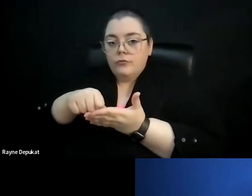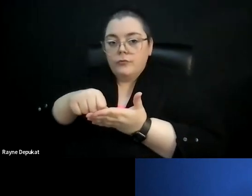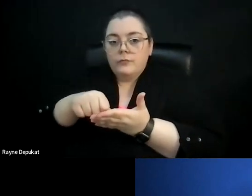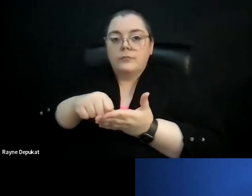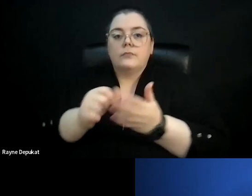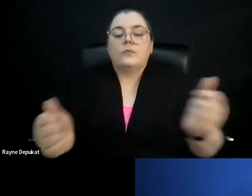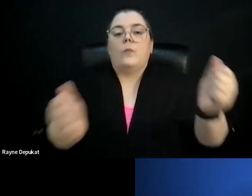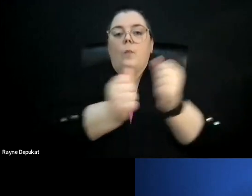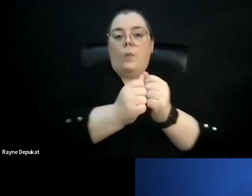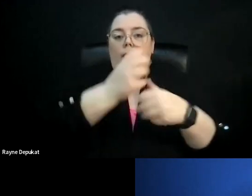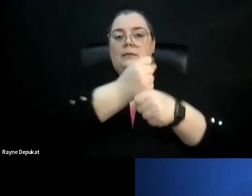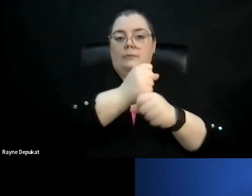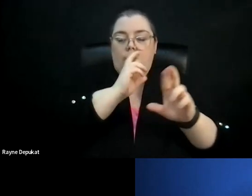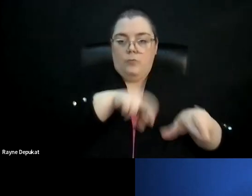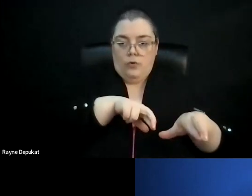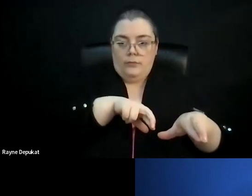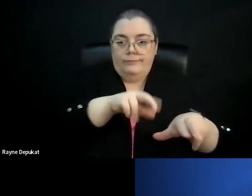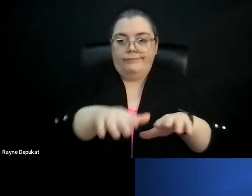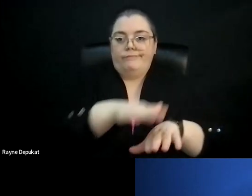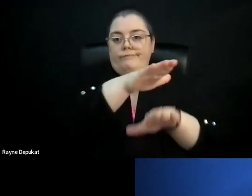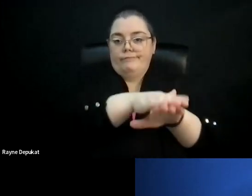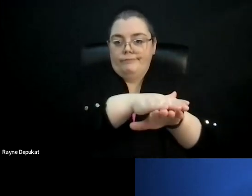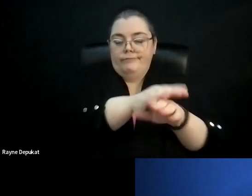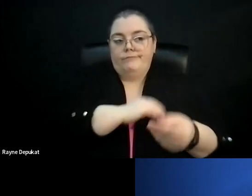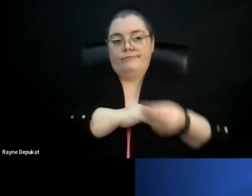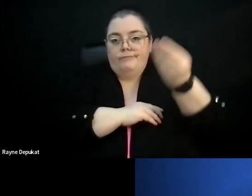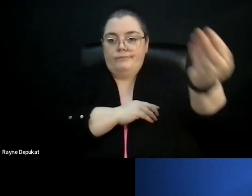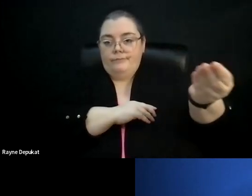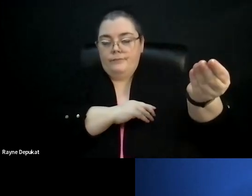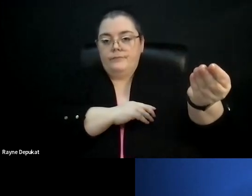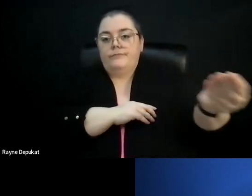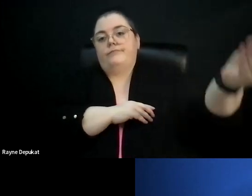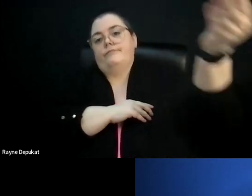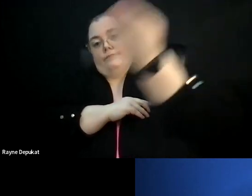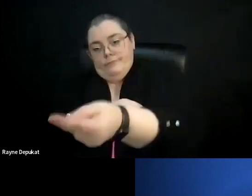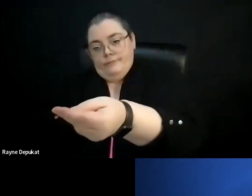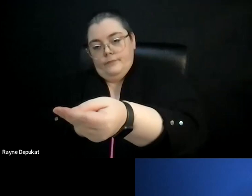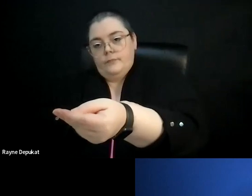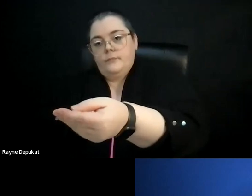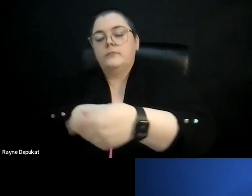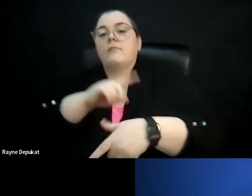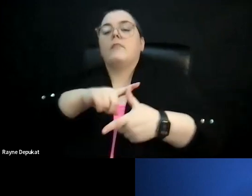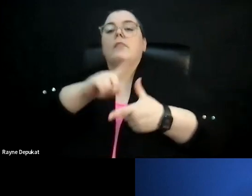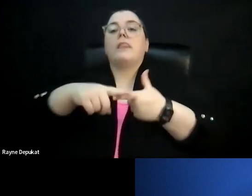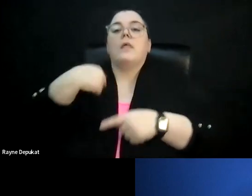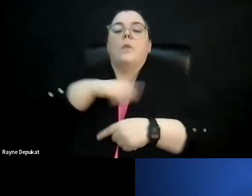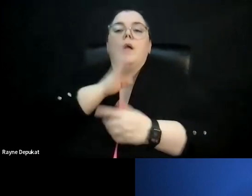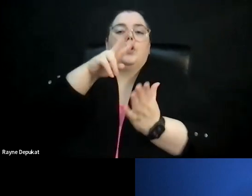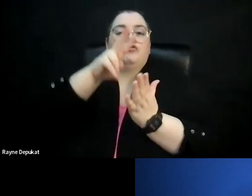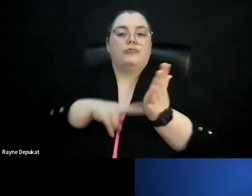And we will also draft a letter with the summarized report and give that to the commission, who would then give it to the